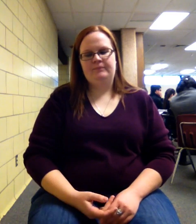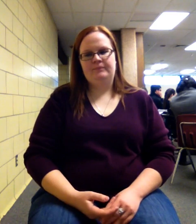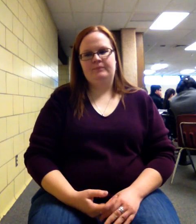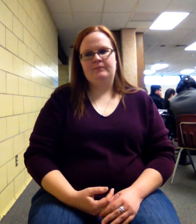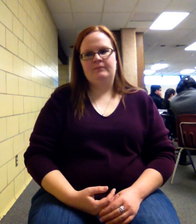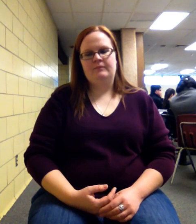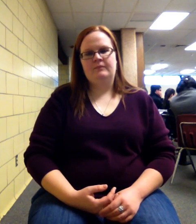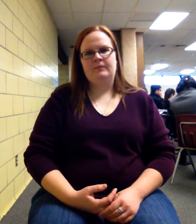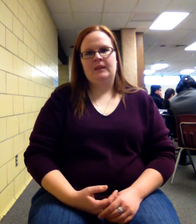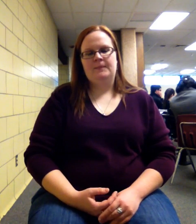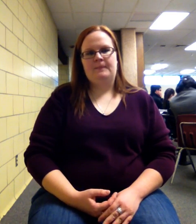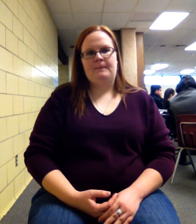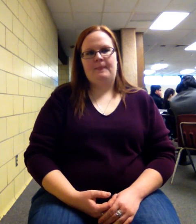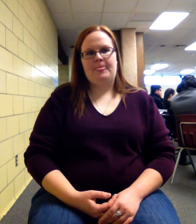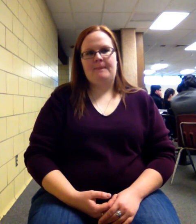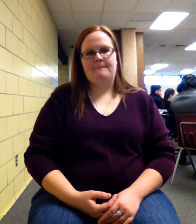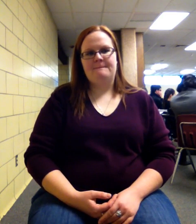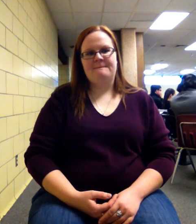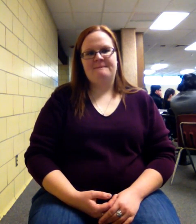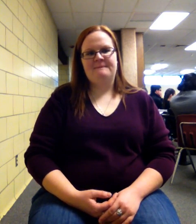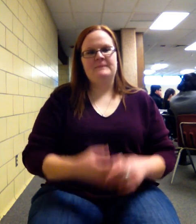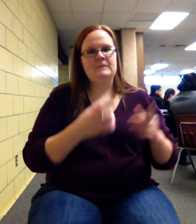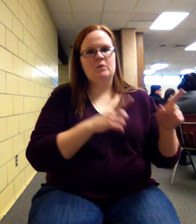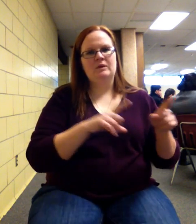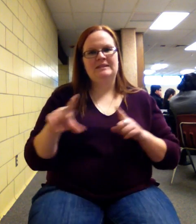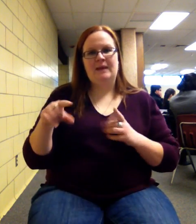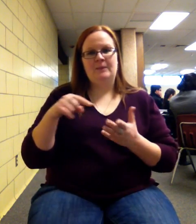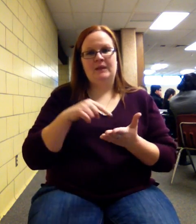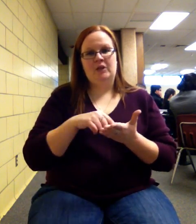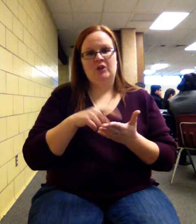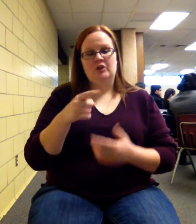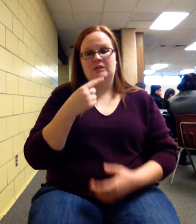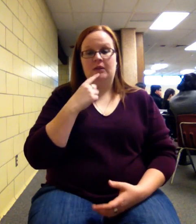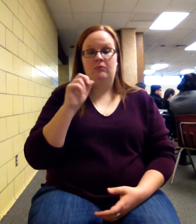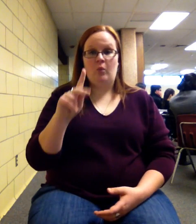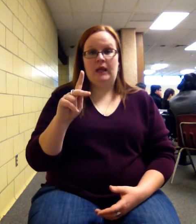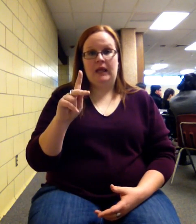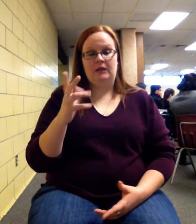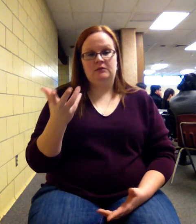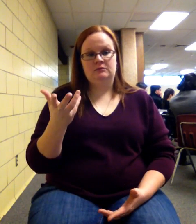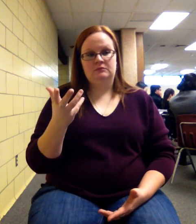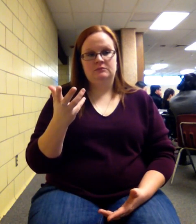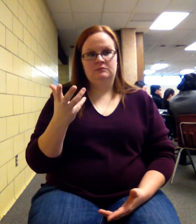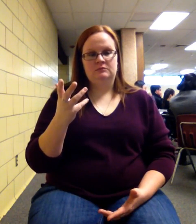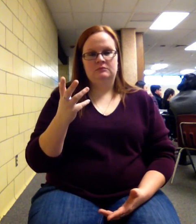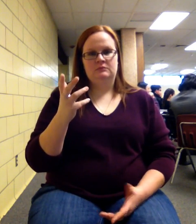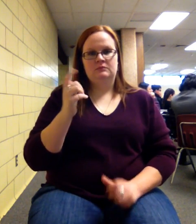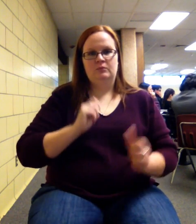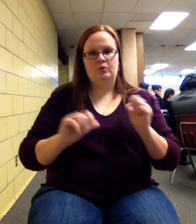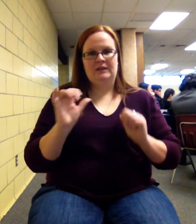What's happening here is they're saying, okay, let's pretend like you're standing